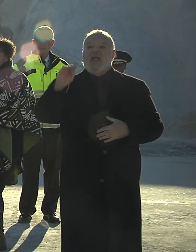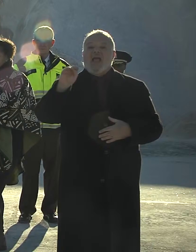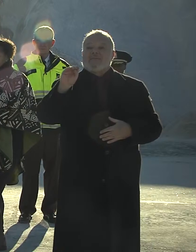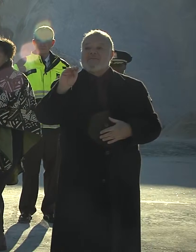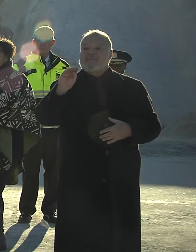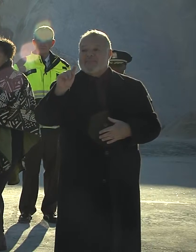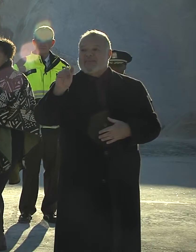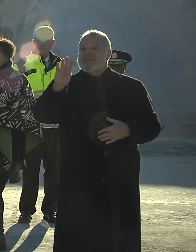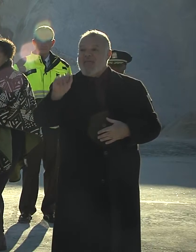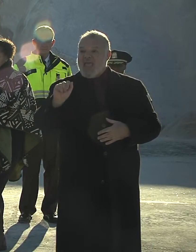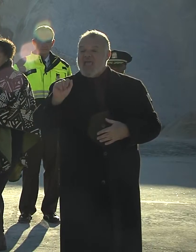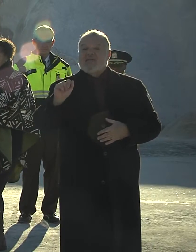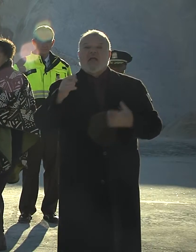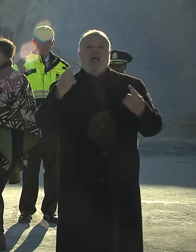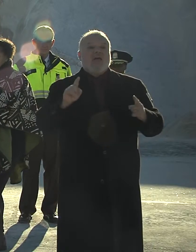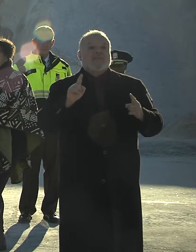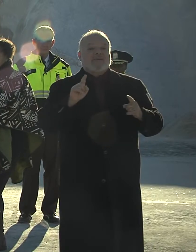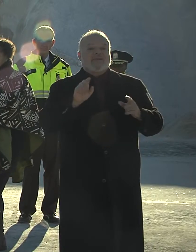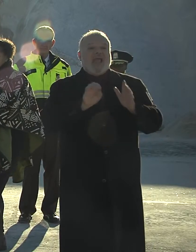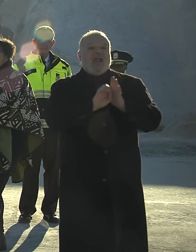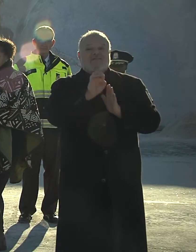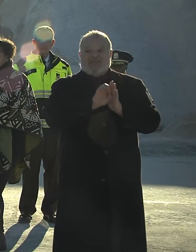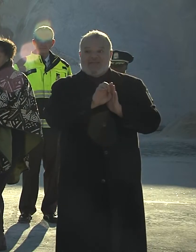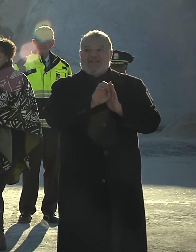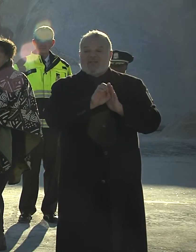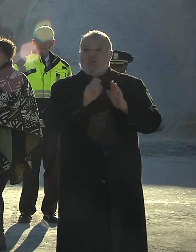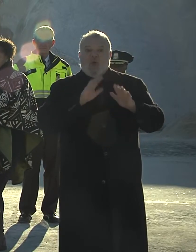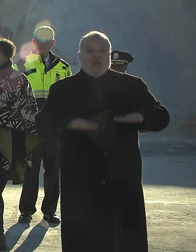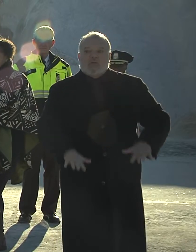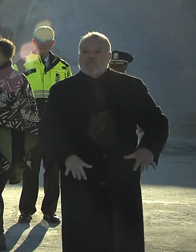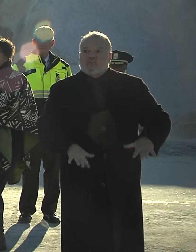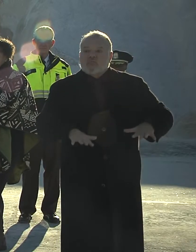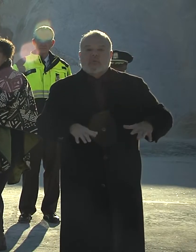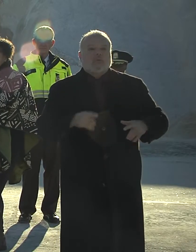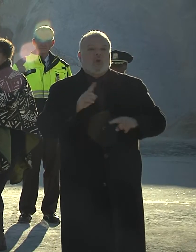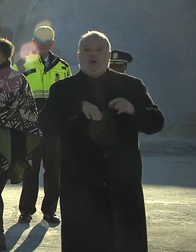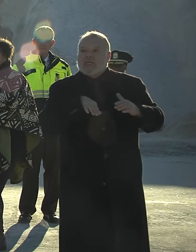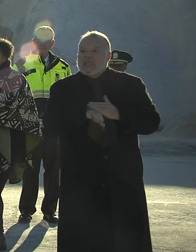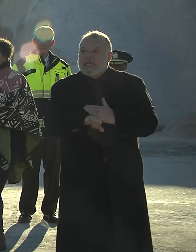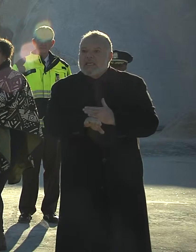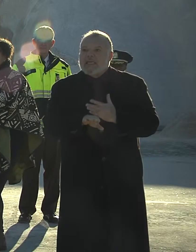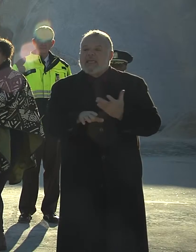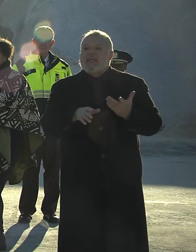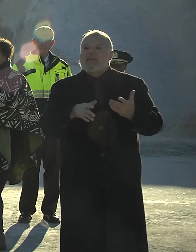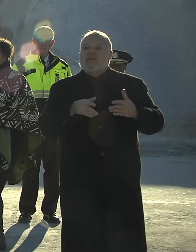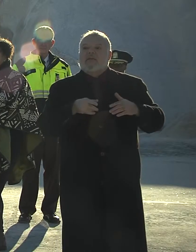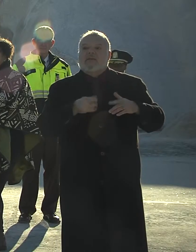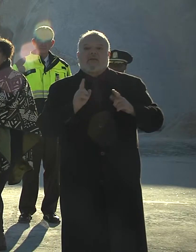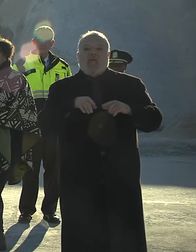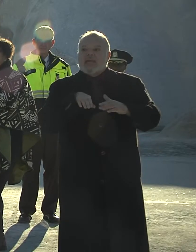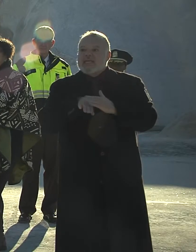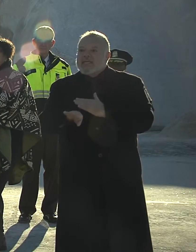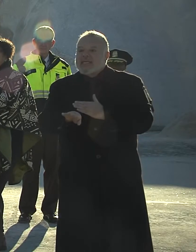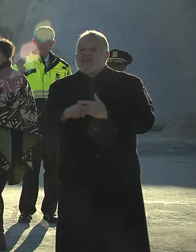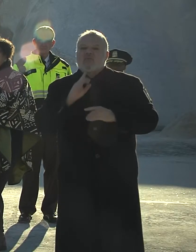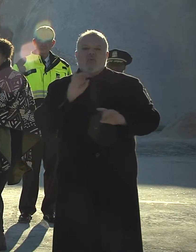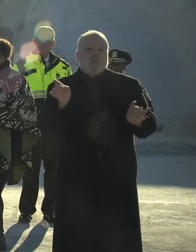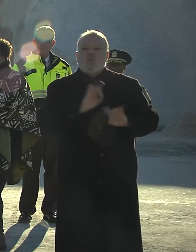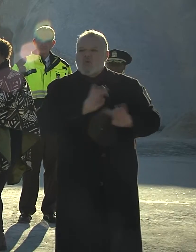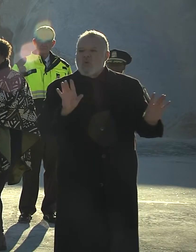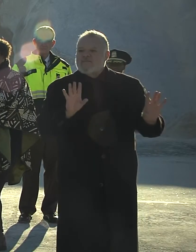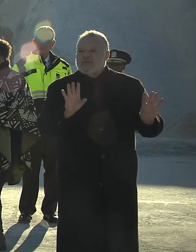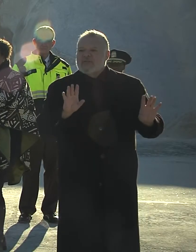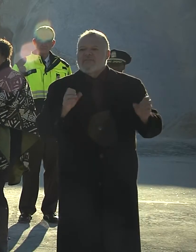year, certain areas of the city impassable. There have been many near misses that Boston has had where